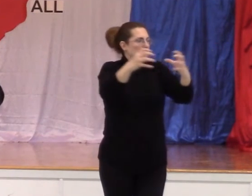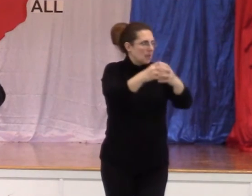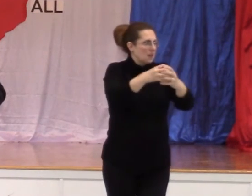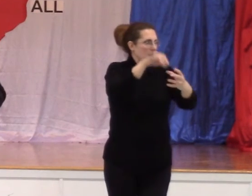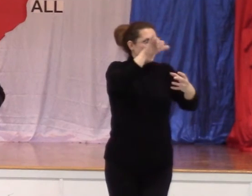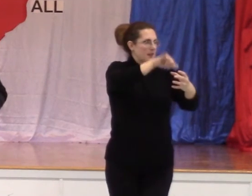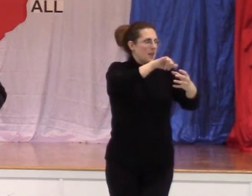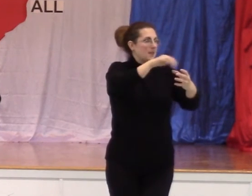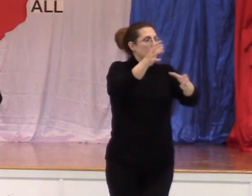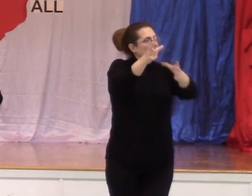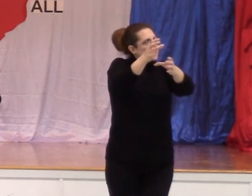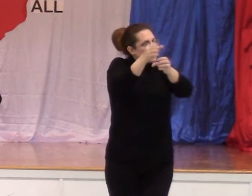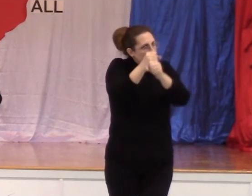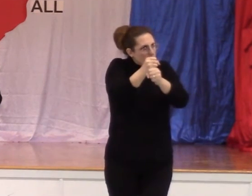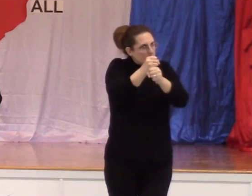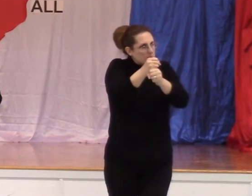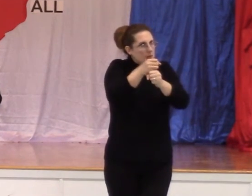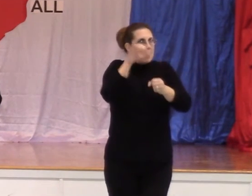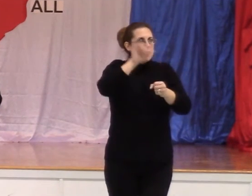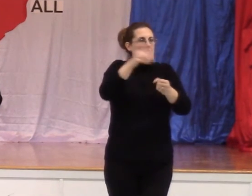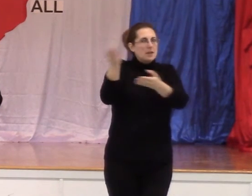they had been given.